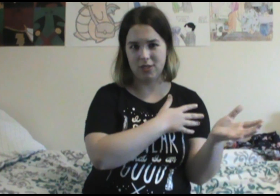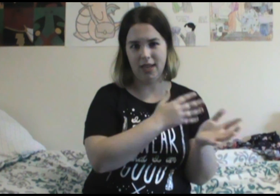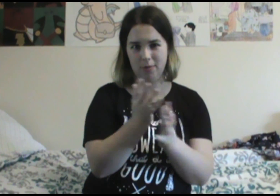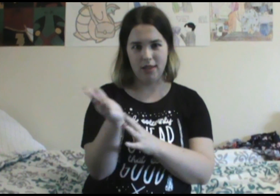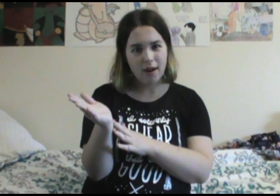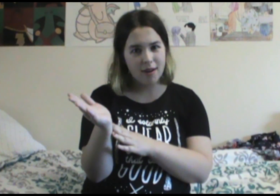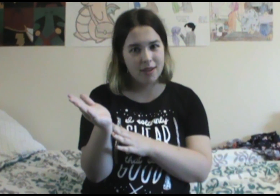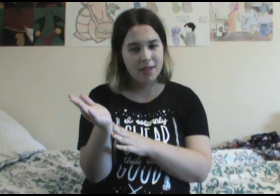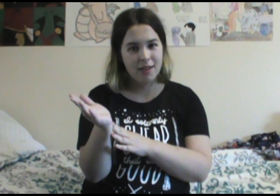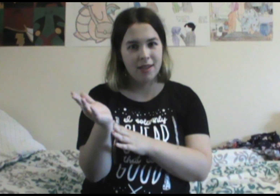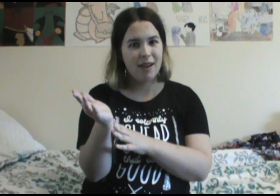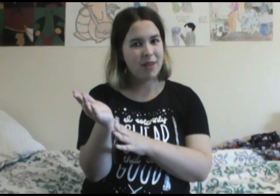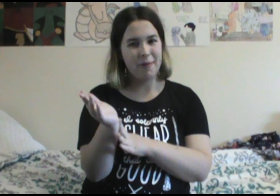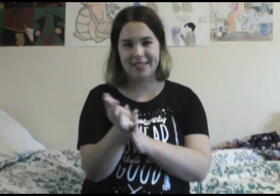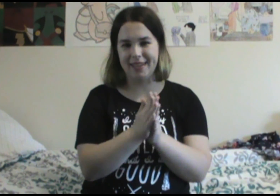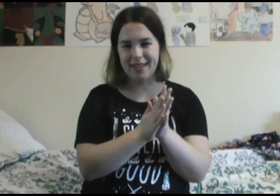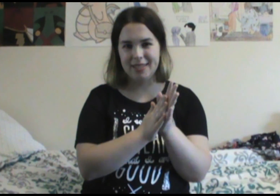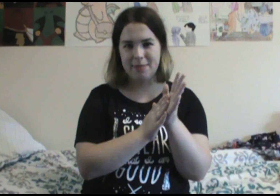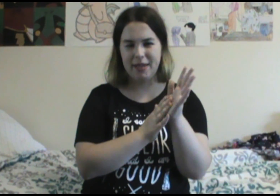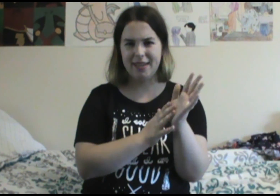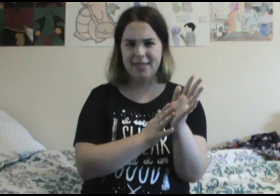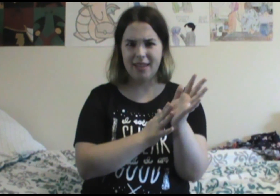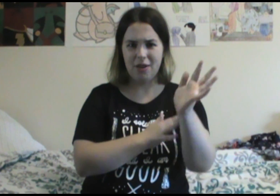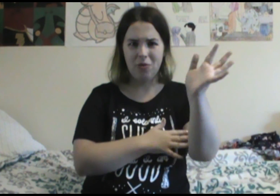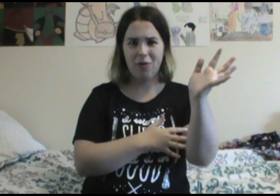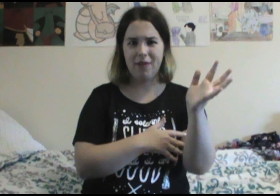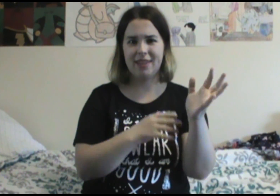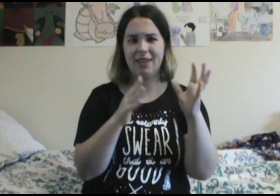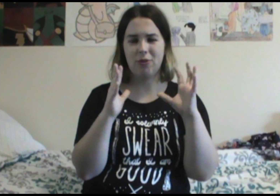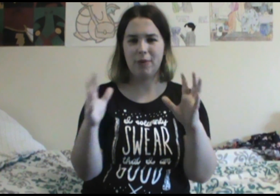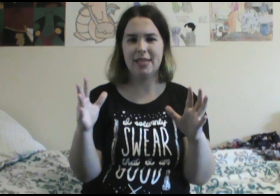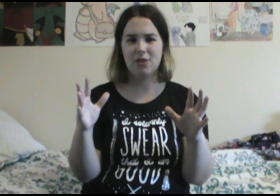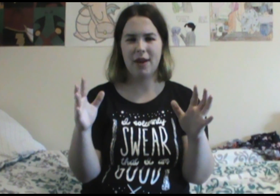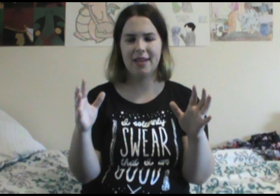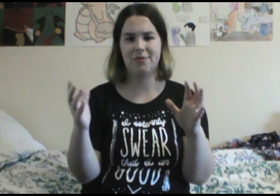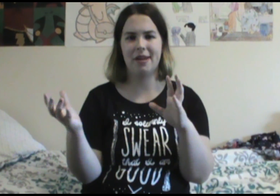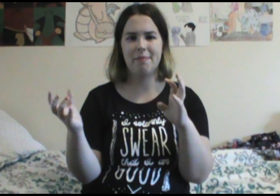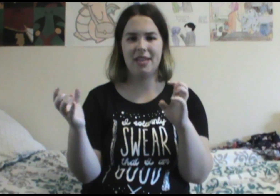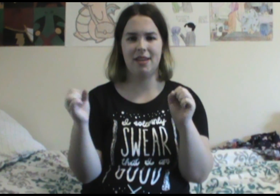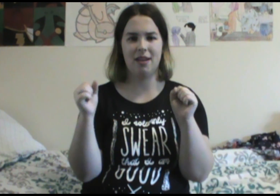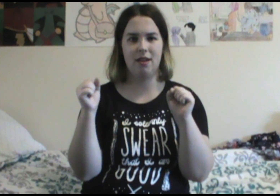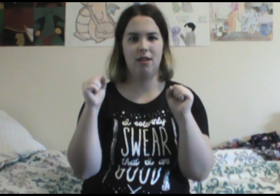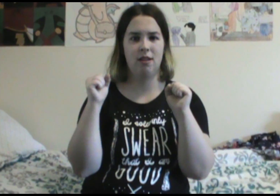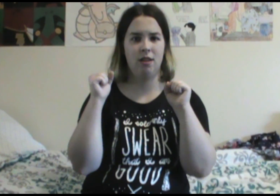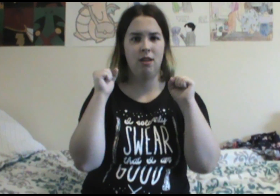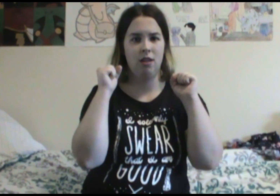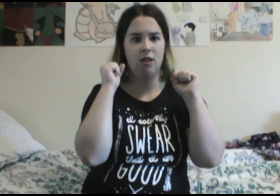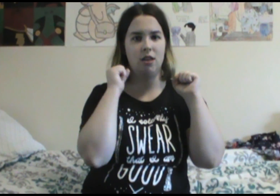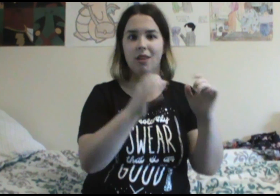understand what they are, if that makes any sense, because I don't know if like the Evil Queen's going and trying to make like another